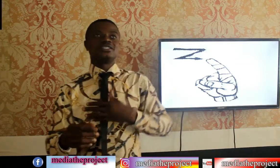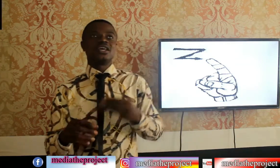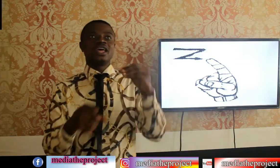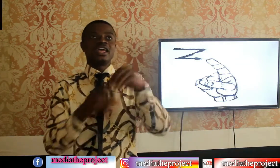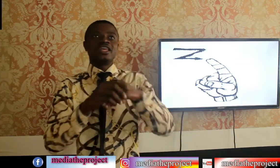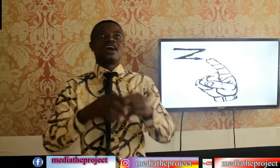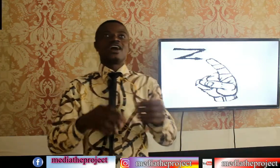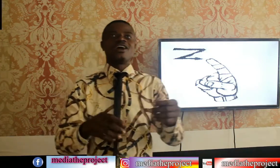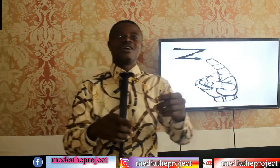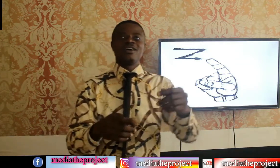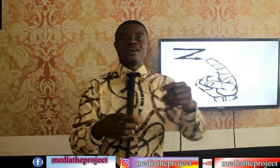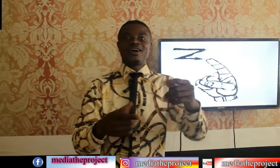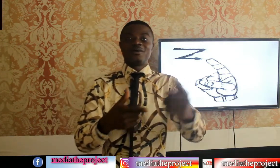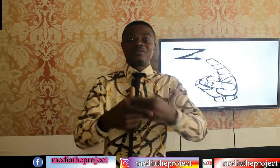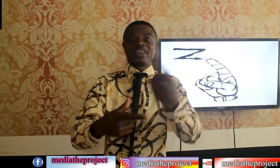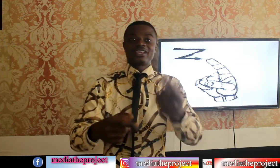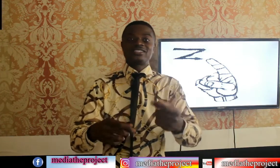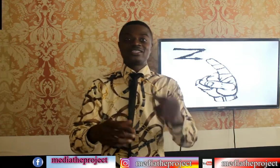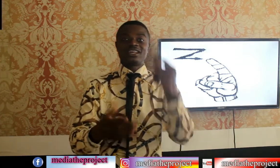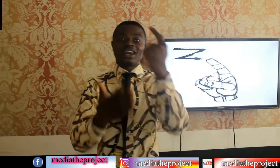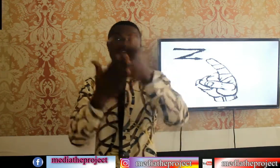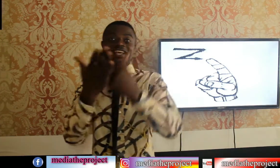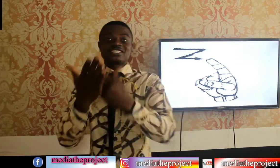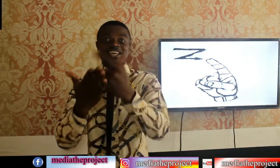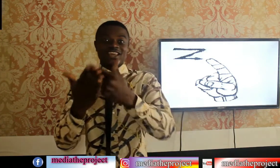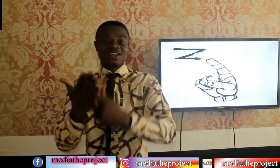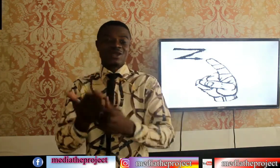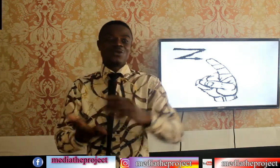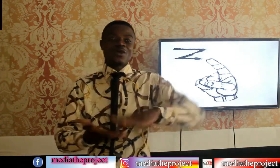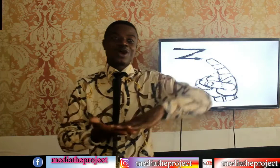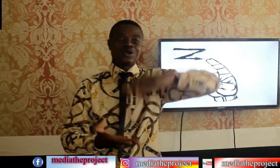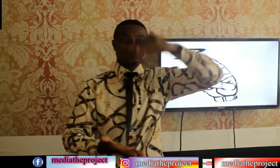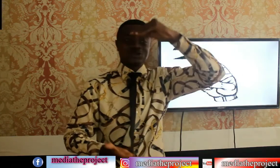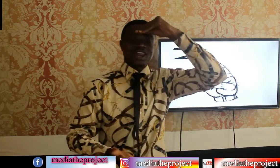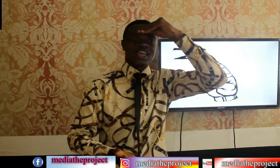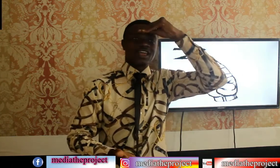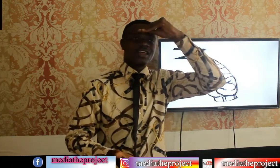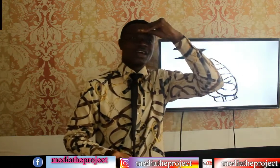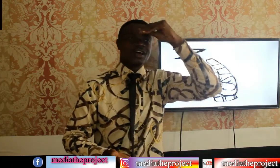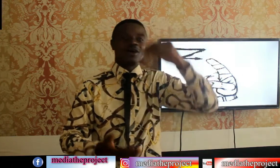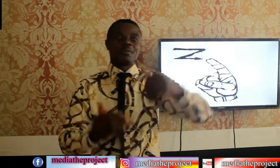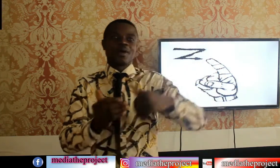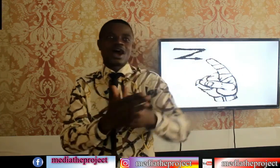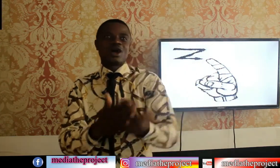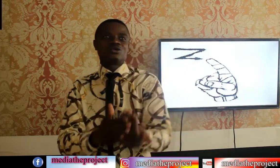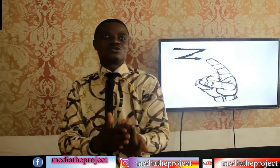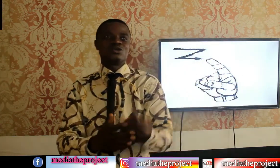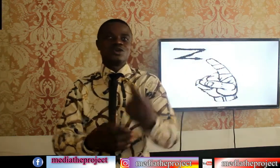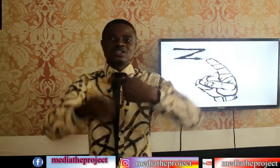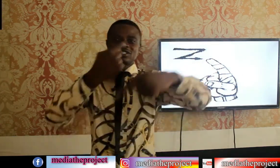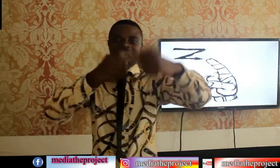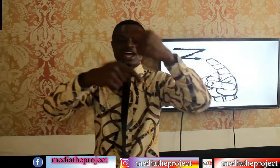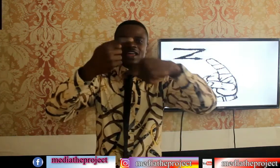Please, in our next lesson, we are going to learn how to